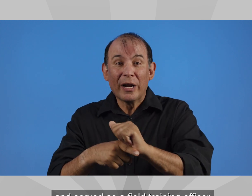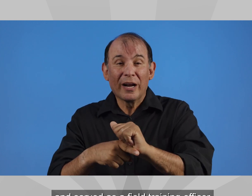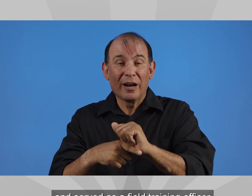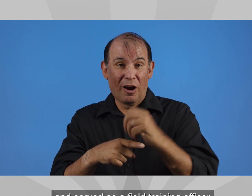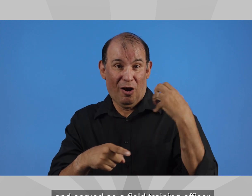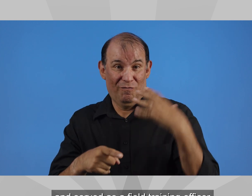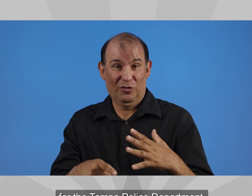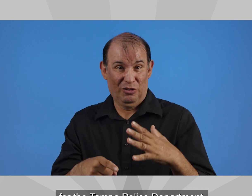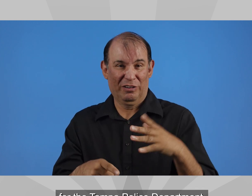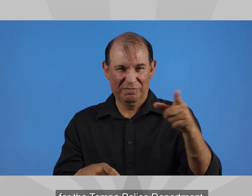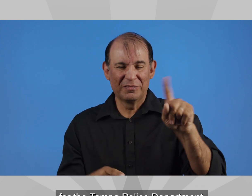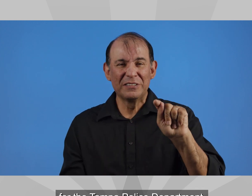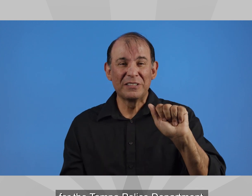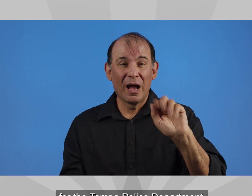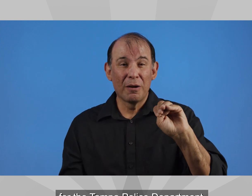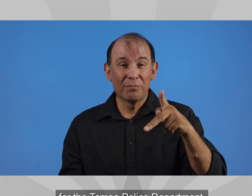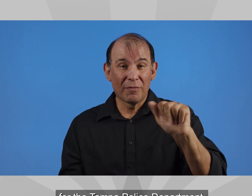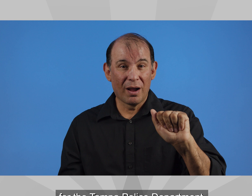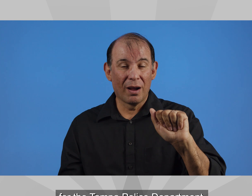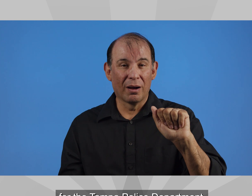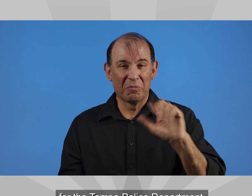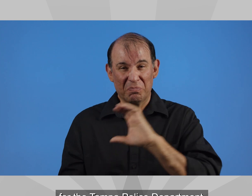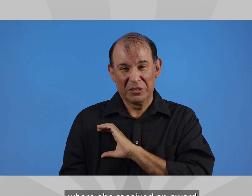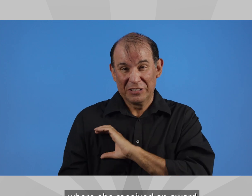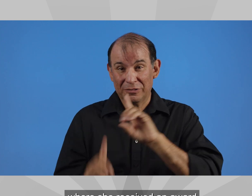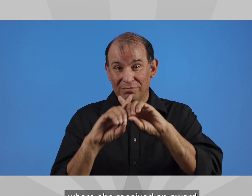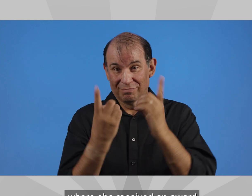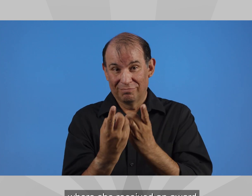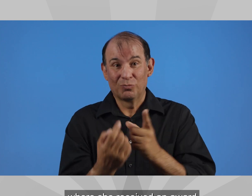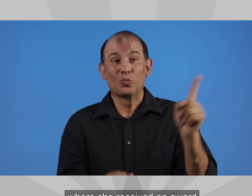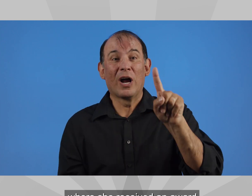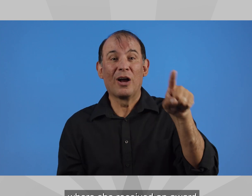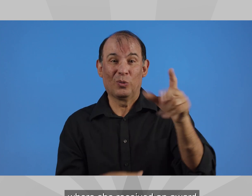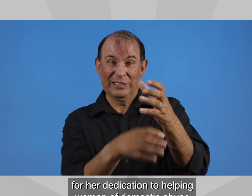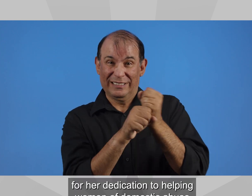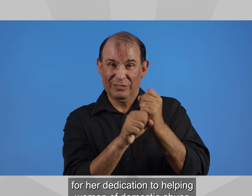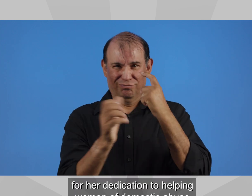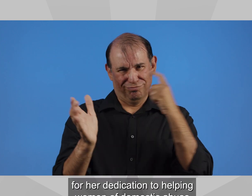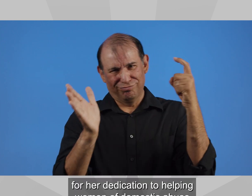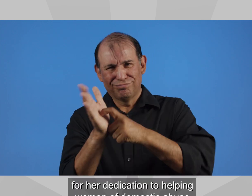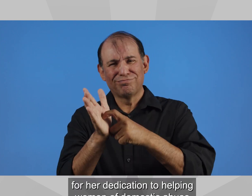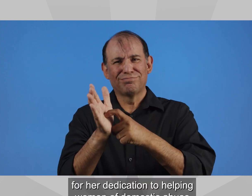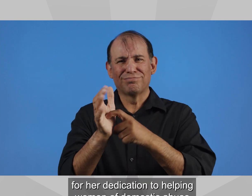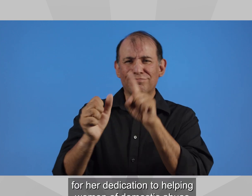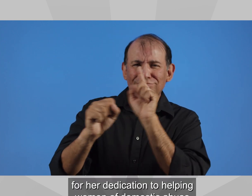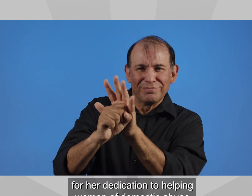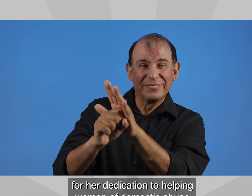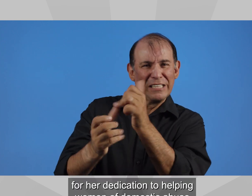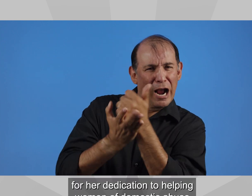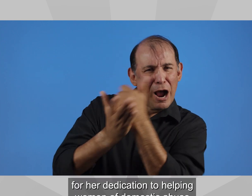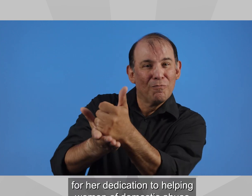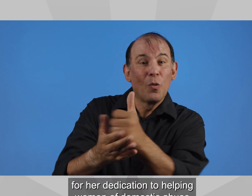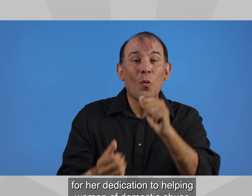as a field training officer for the Tampa Police Department, where she received an award for her dedication to helping